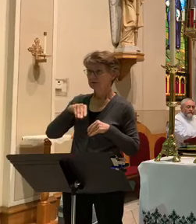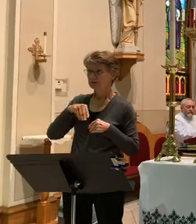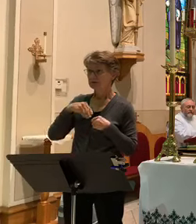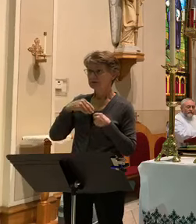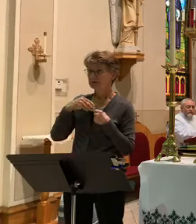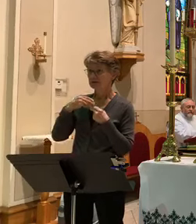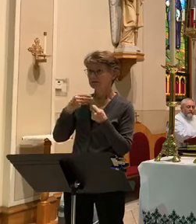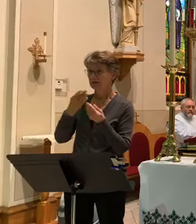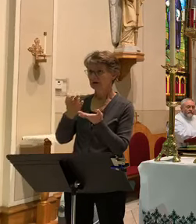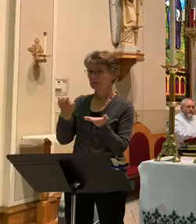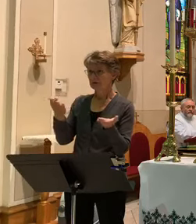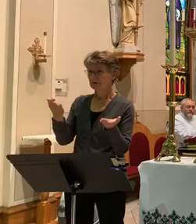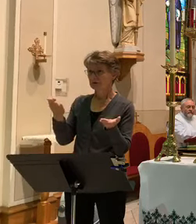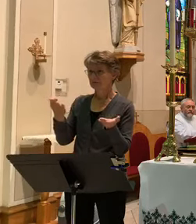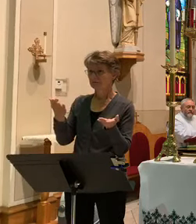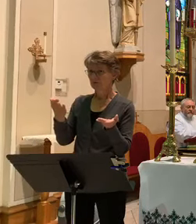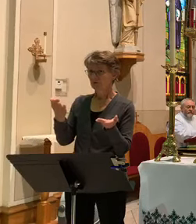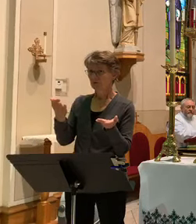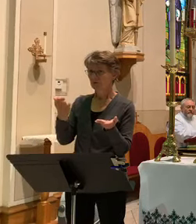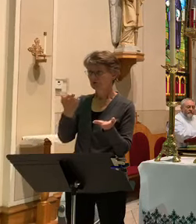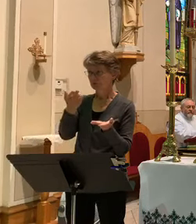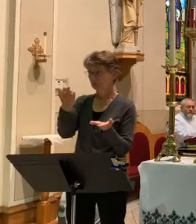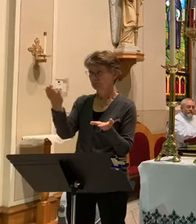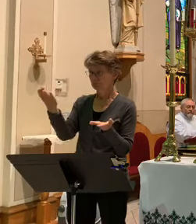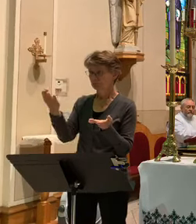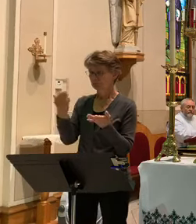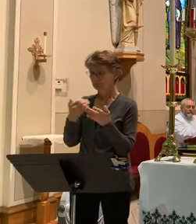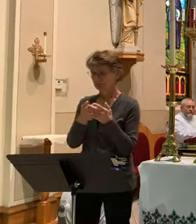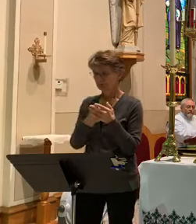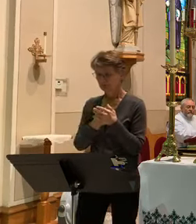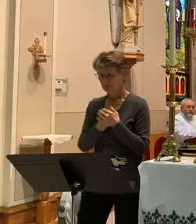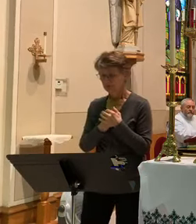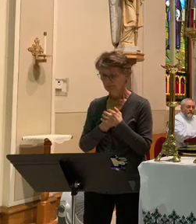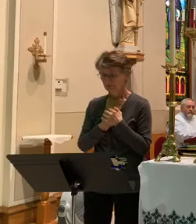which will be given up for you."